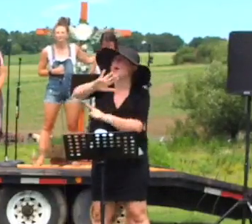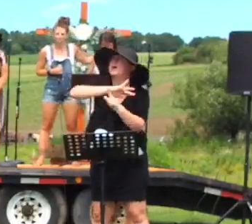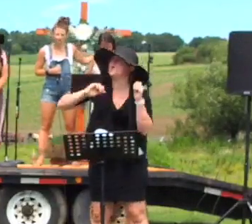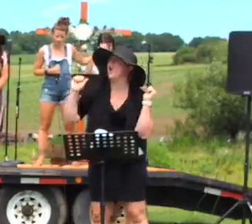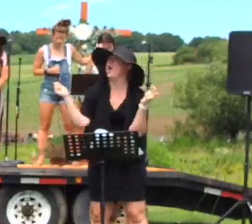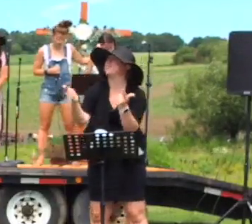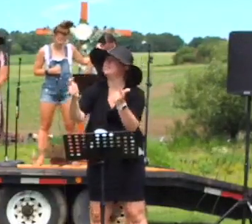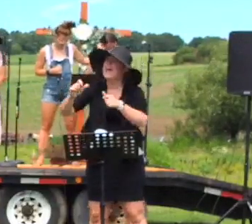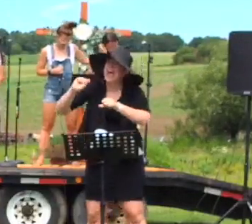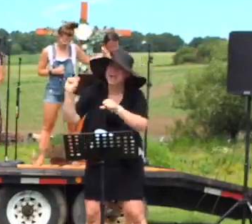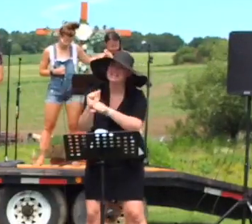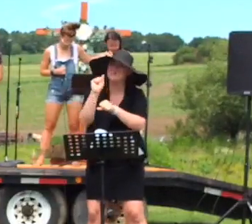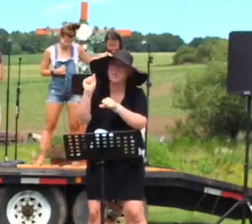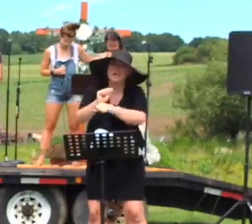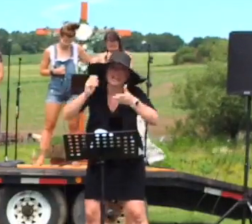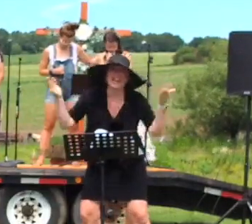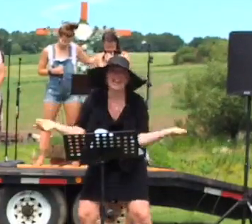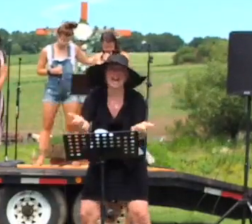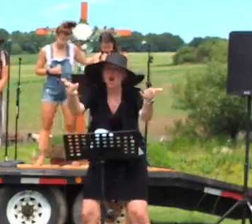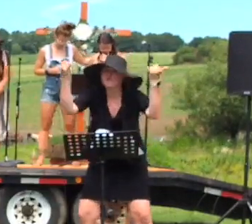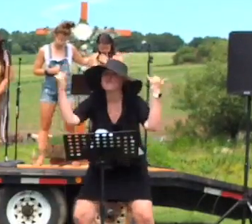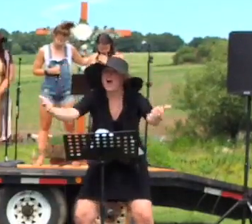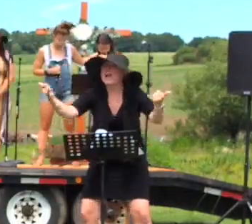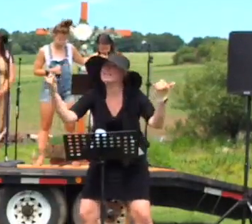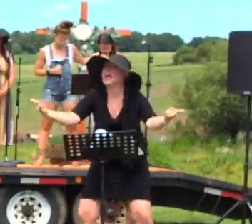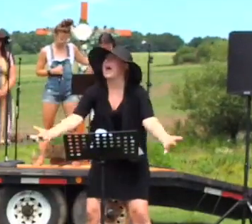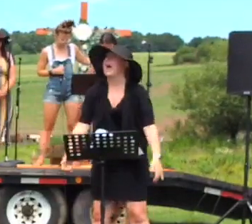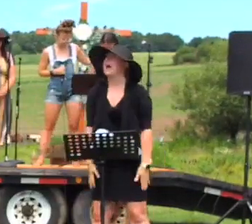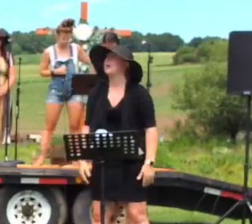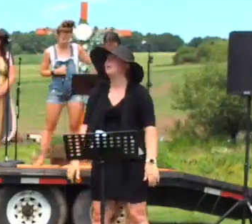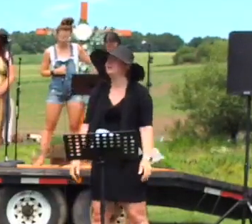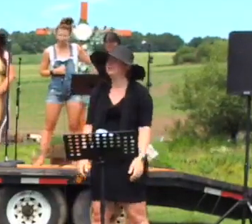and is working in this place right now.